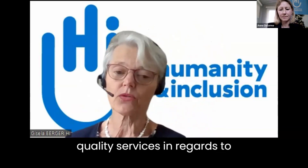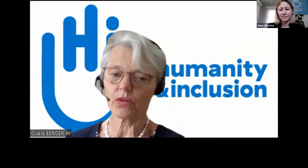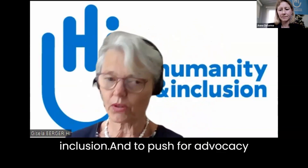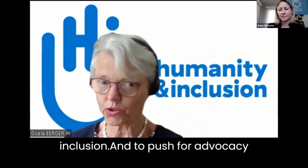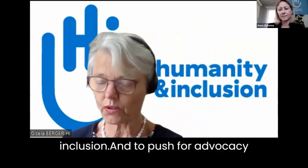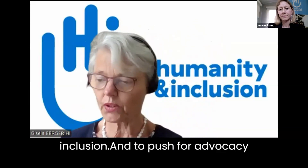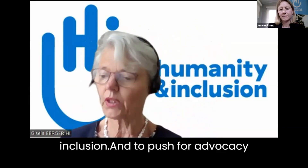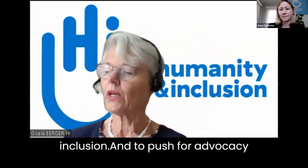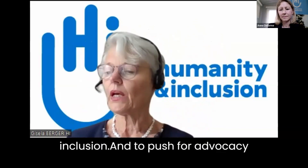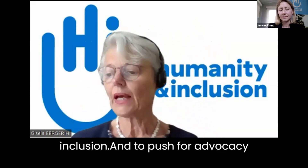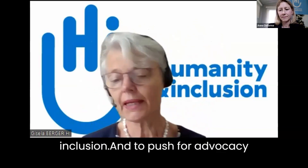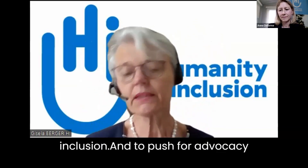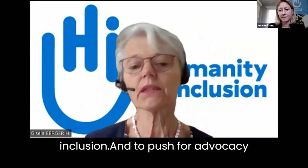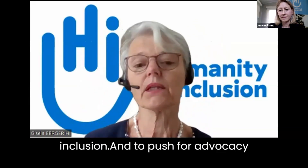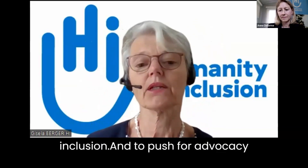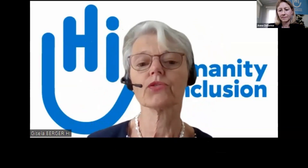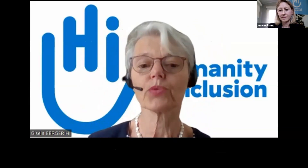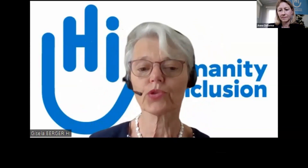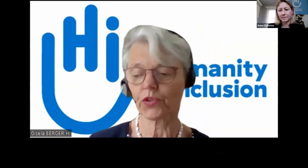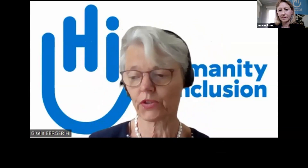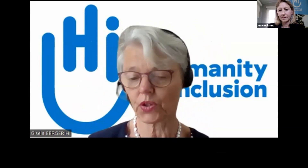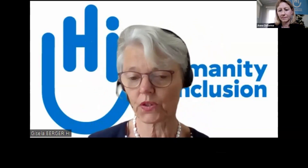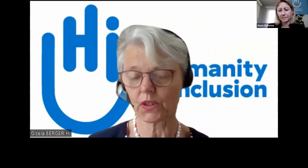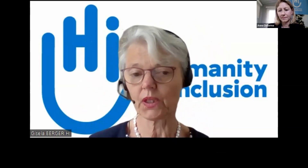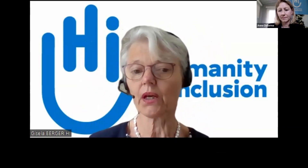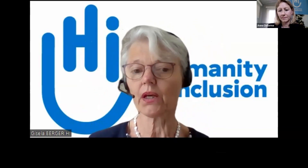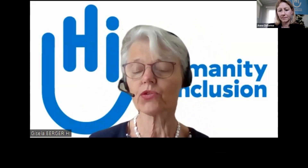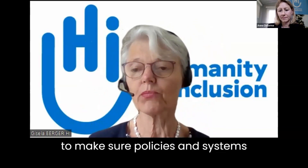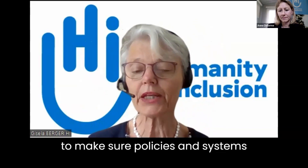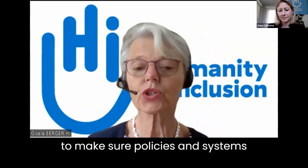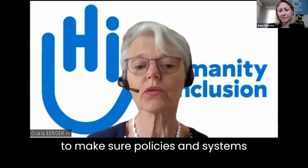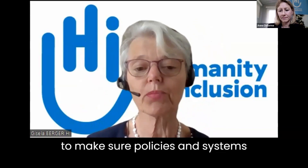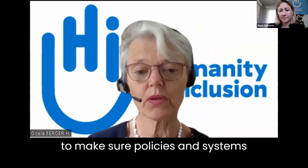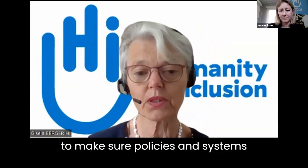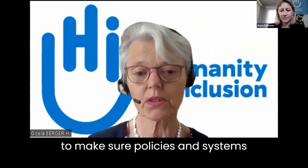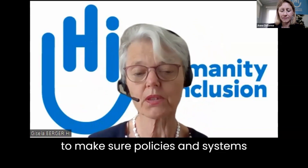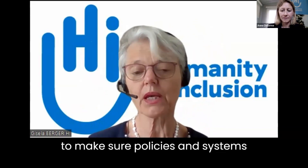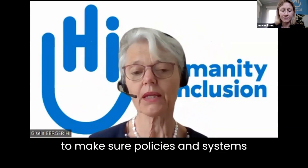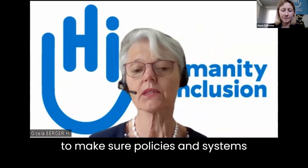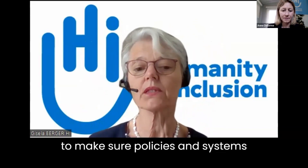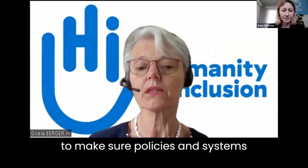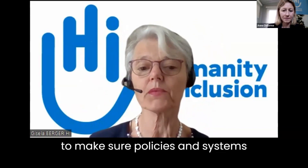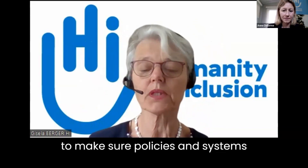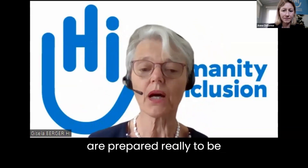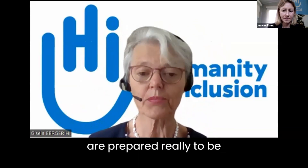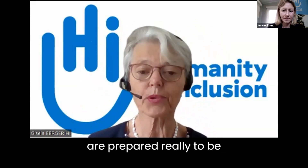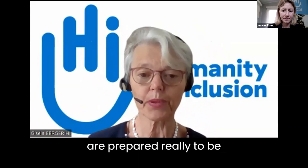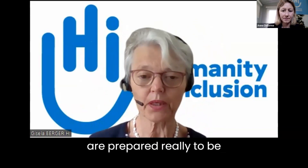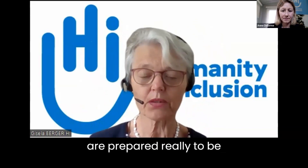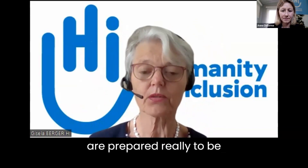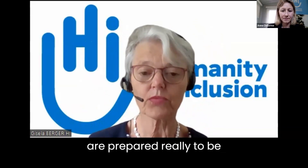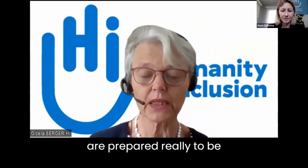in regards to inclusion, and to push for advocacy, to make sure policies and systems